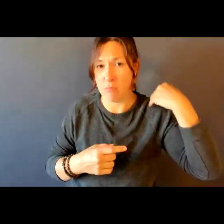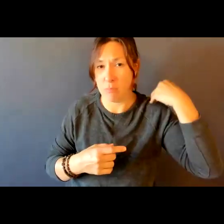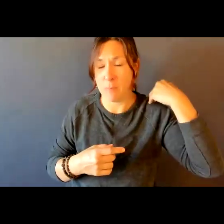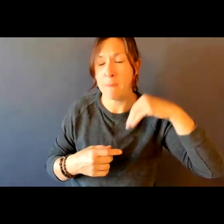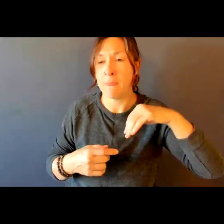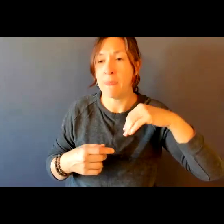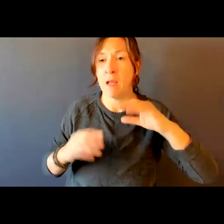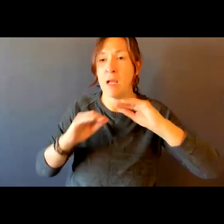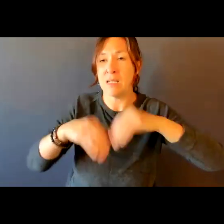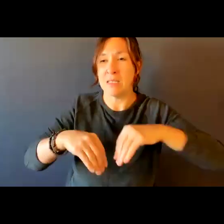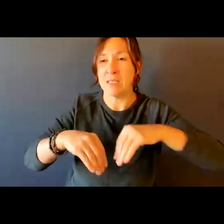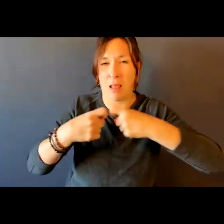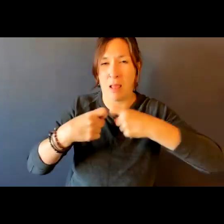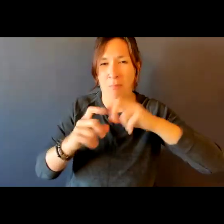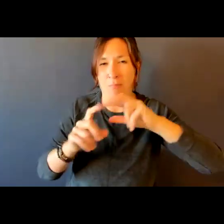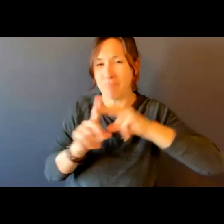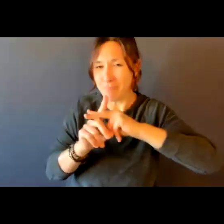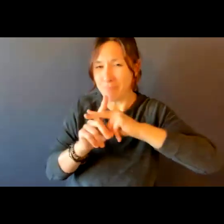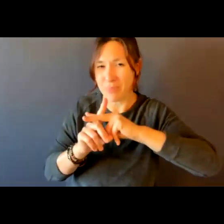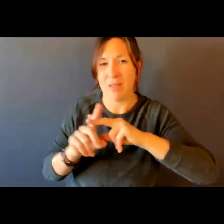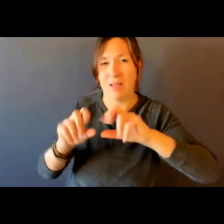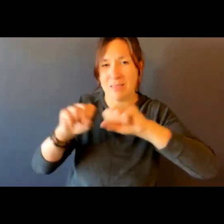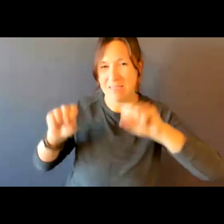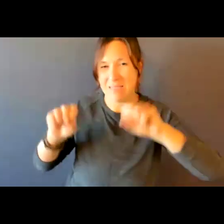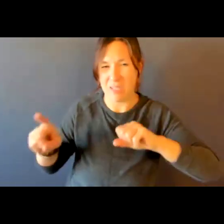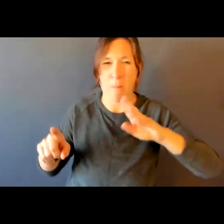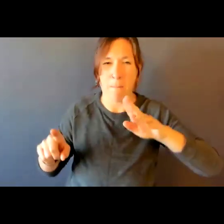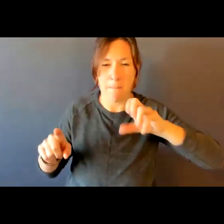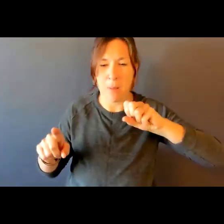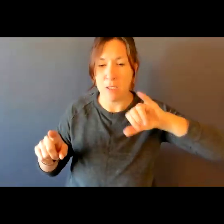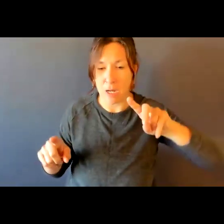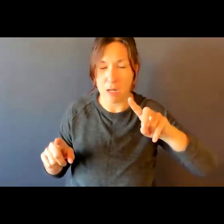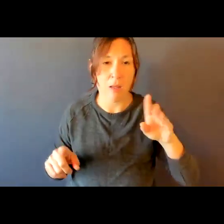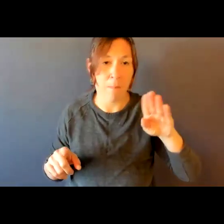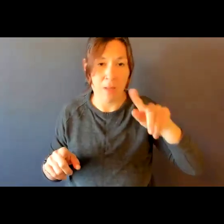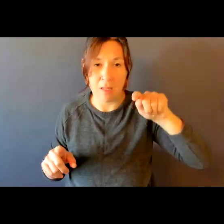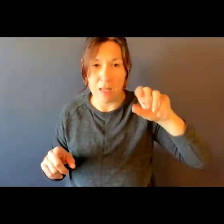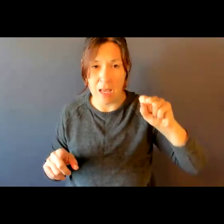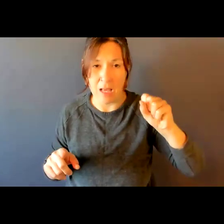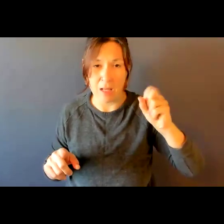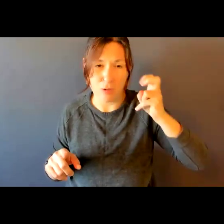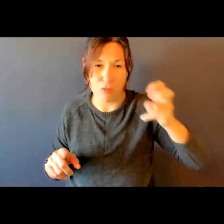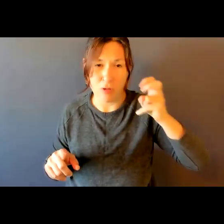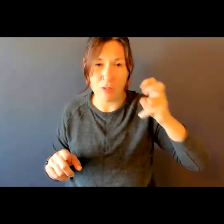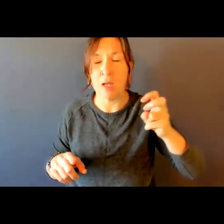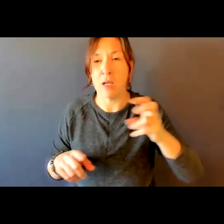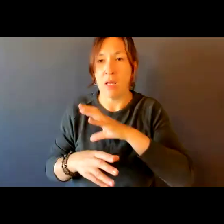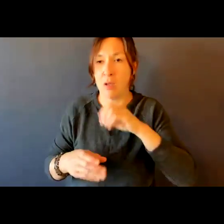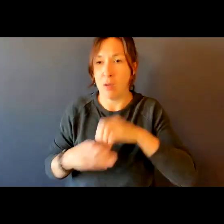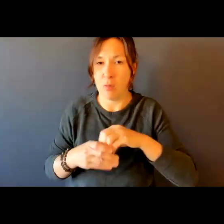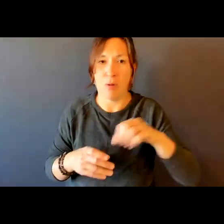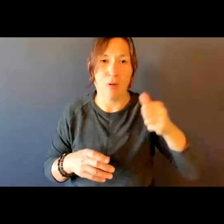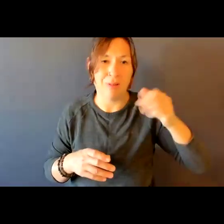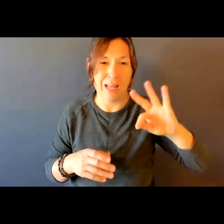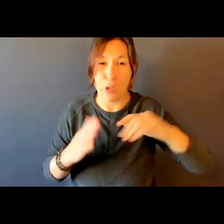our Freeport bus yard, BPS Transportation successfully deployed 19 new electric school buses